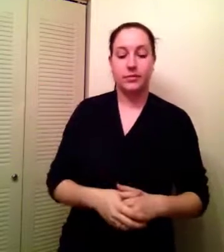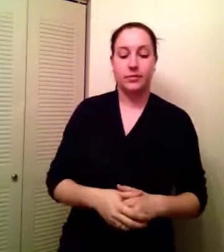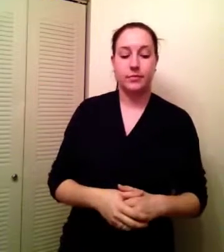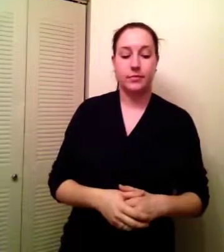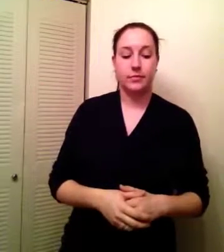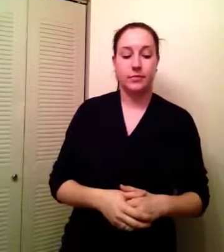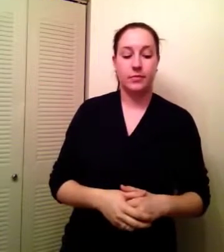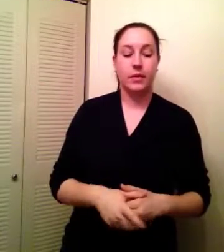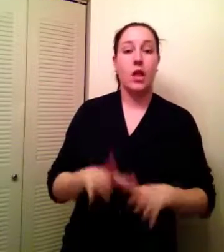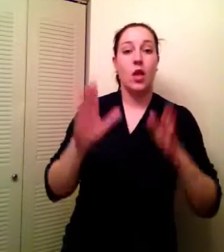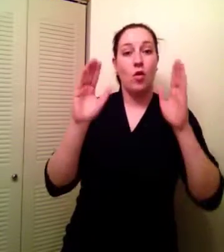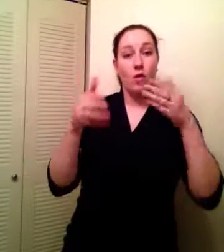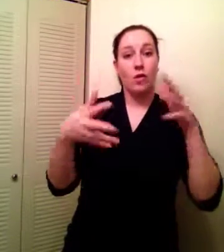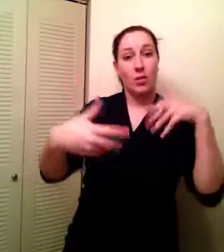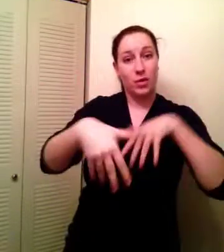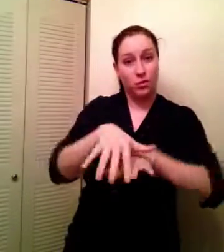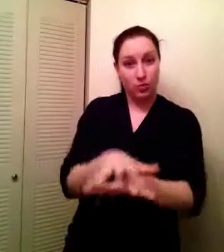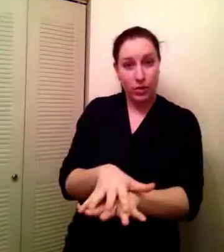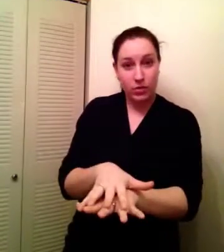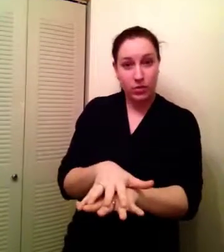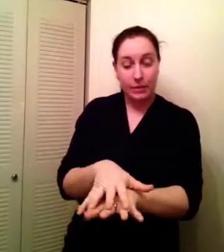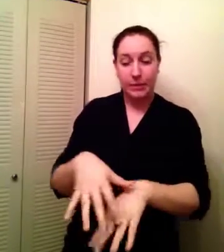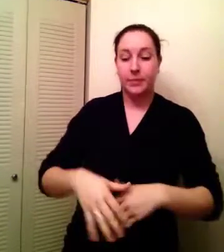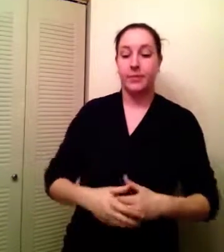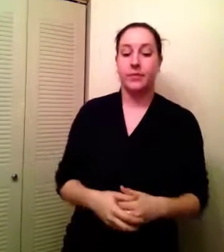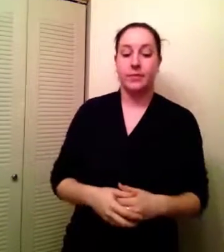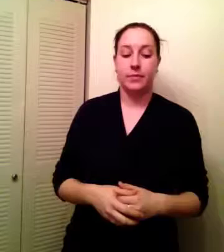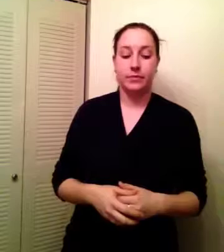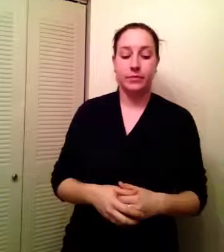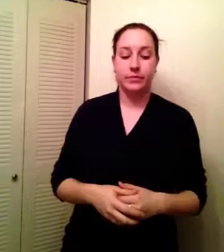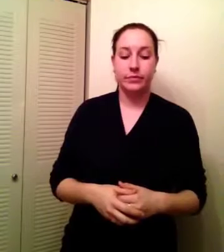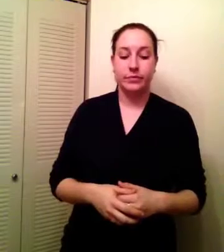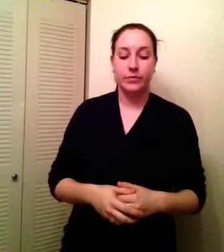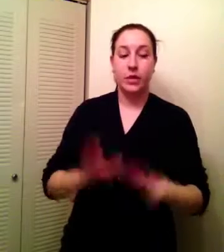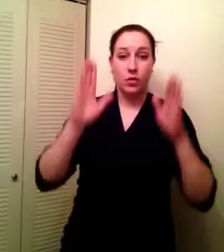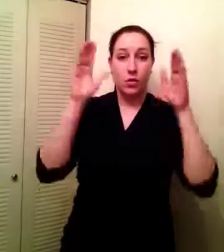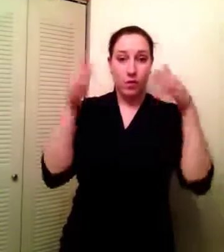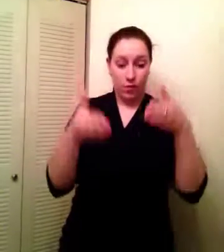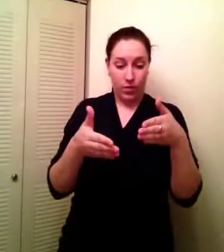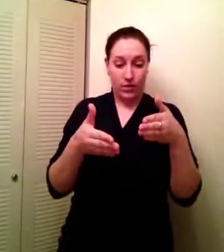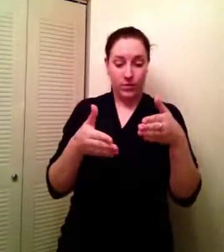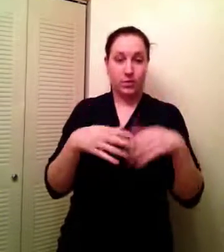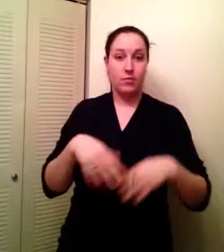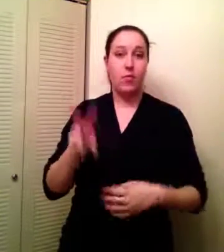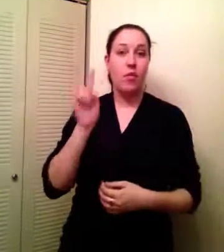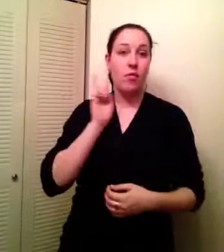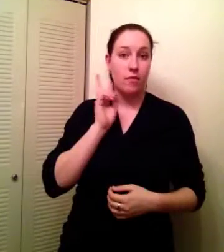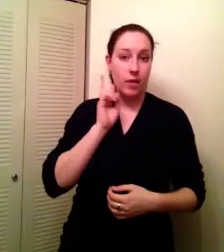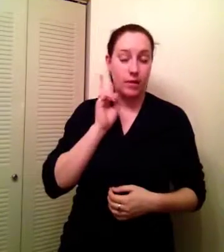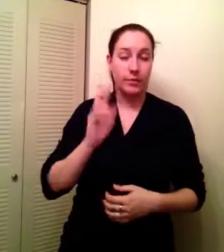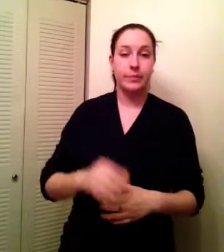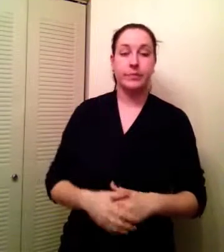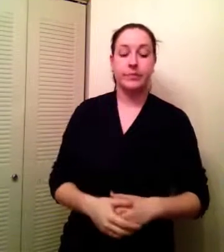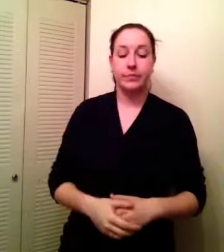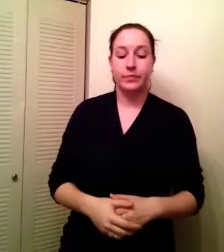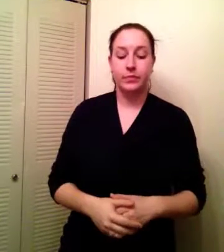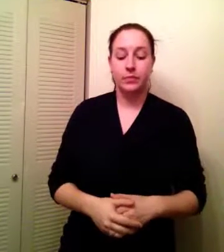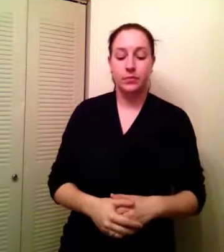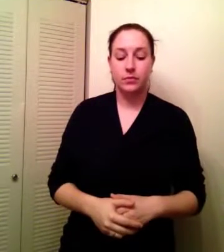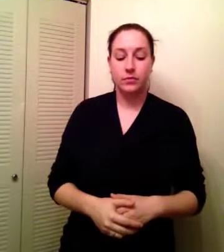harms, bringing the victim as part of the conversation, more so than our traditional view of punishment. And it's trying to not only punish